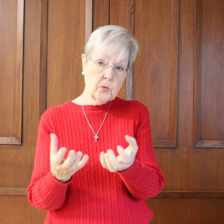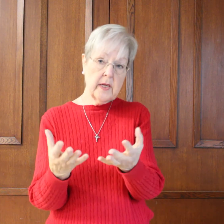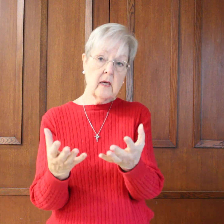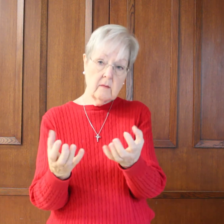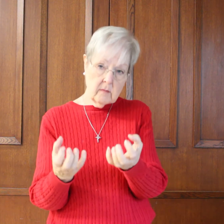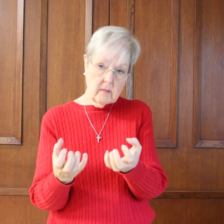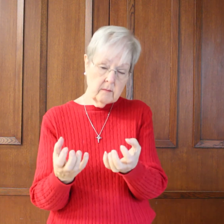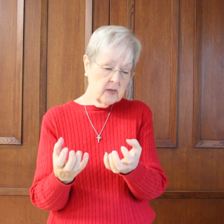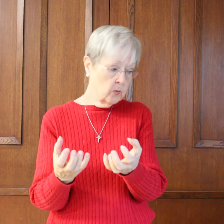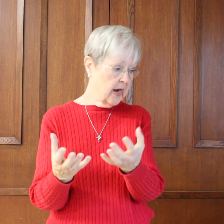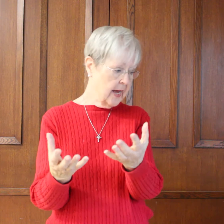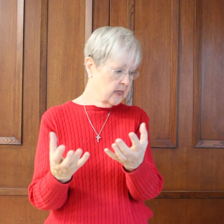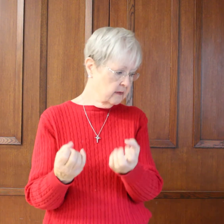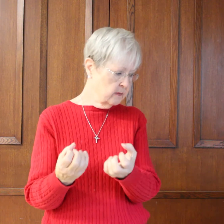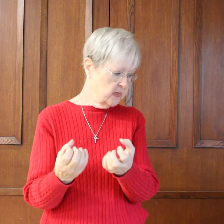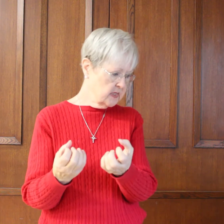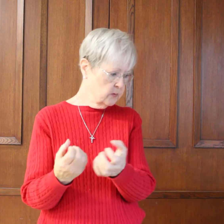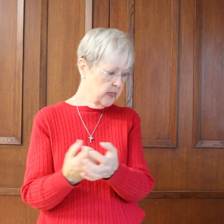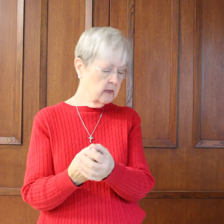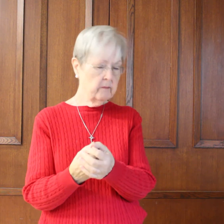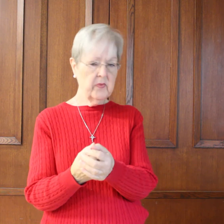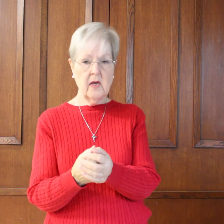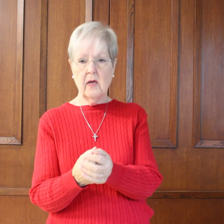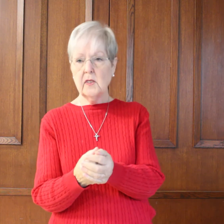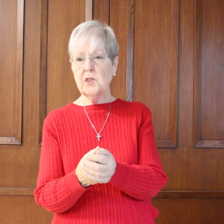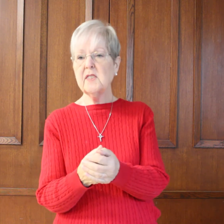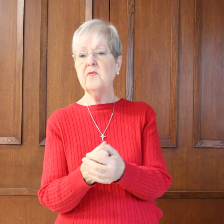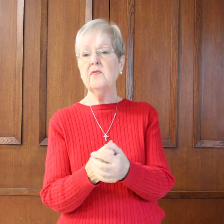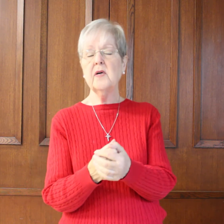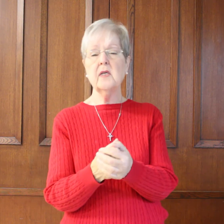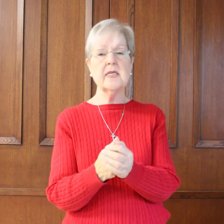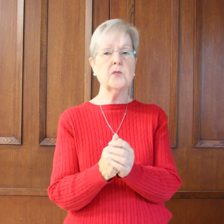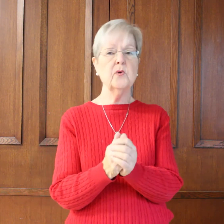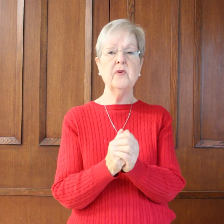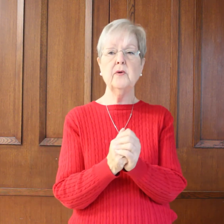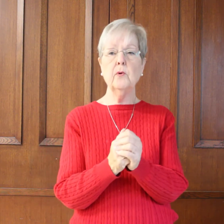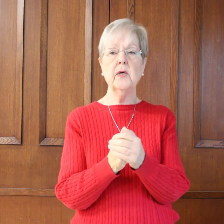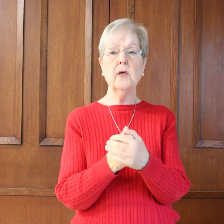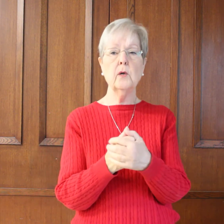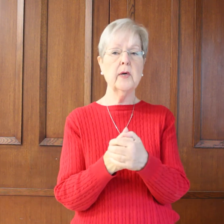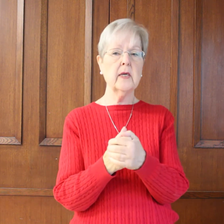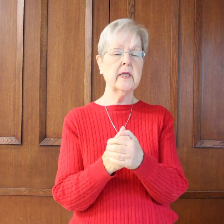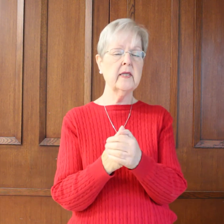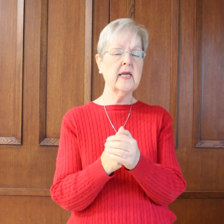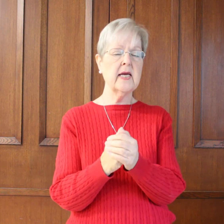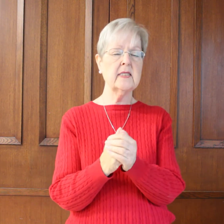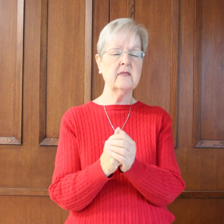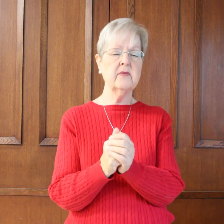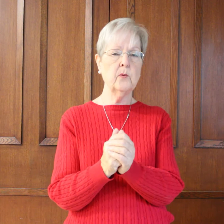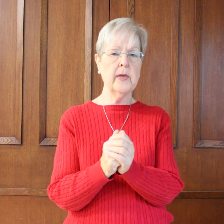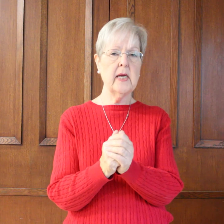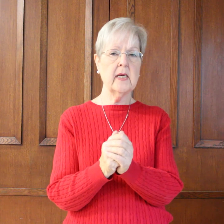week, but we're adding in this week. Just for fun, let's review real quickly the days of the week.